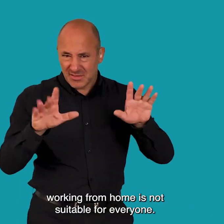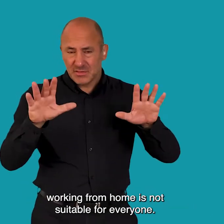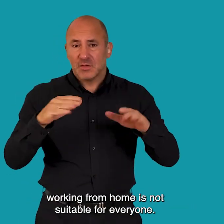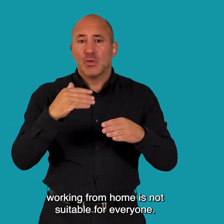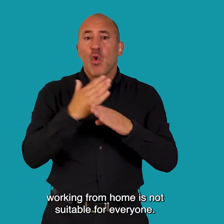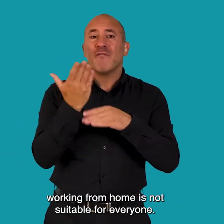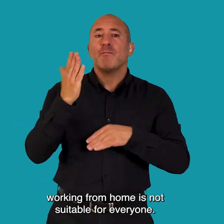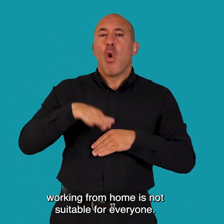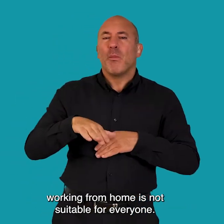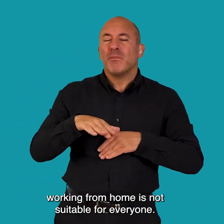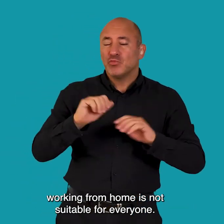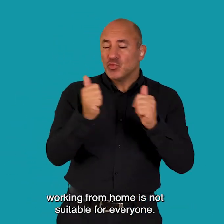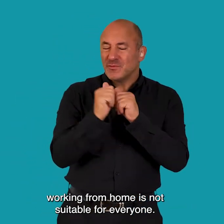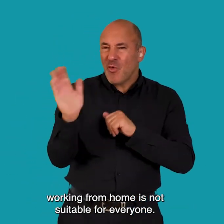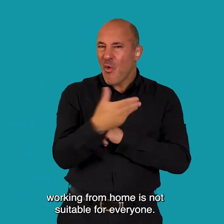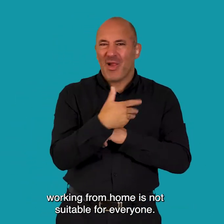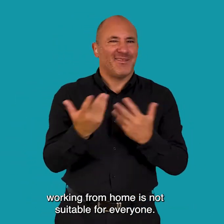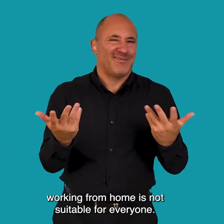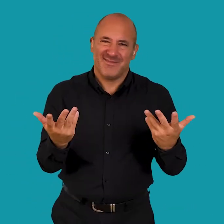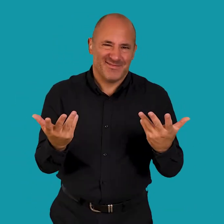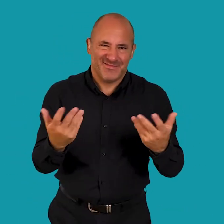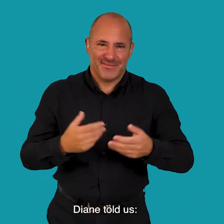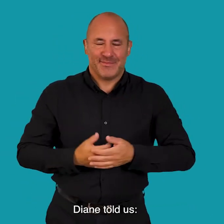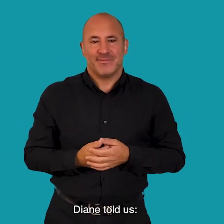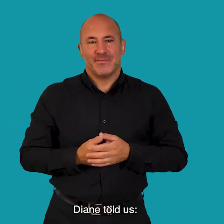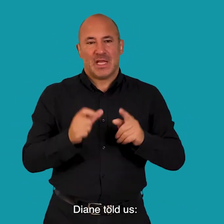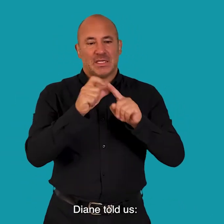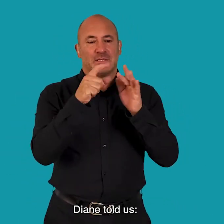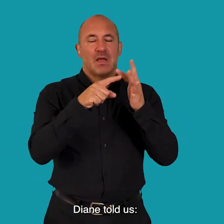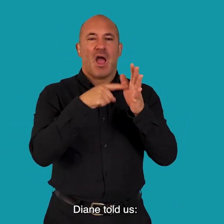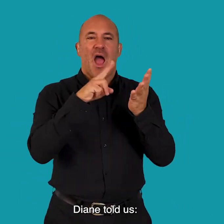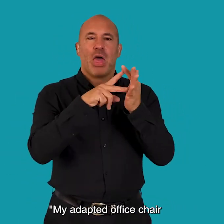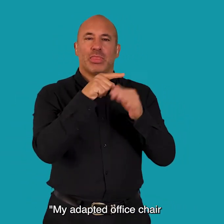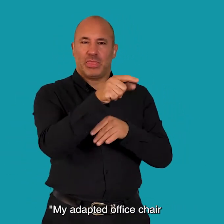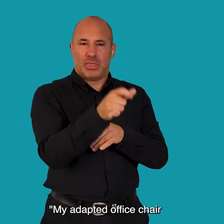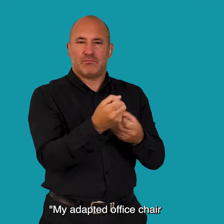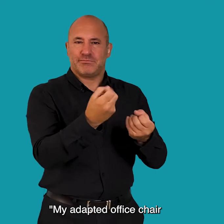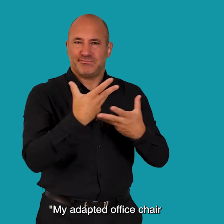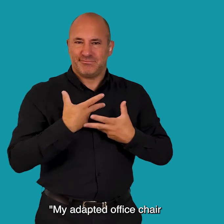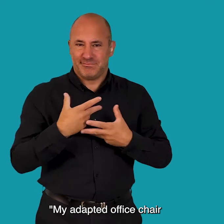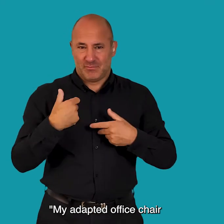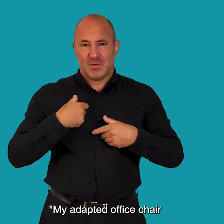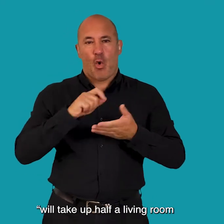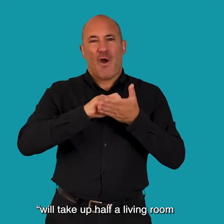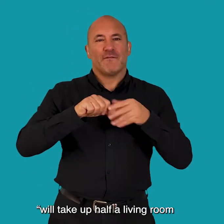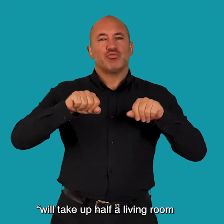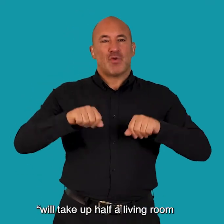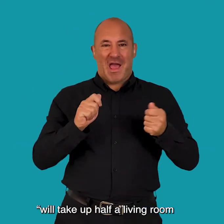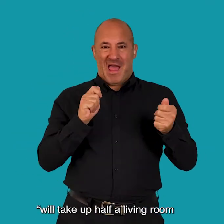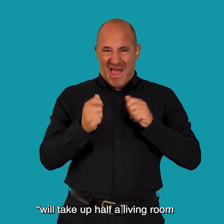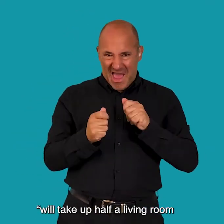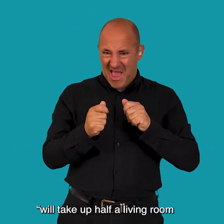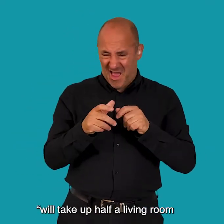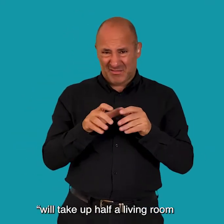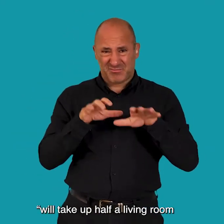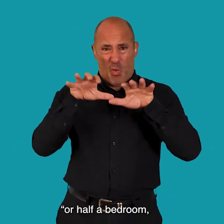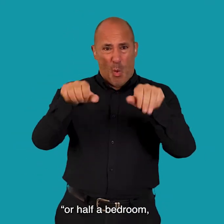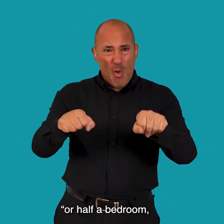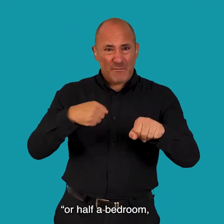working from home is not suitable for everyone. Diane told us, "My adapted office chair will take up half a living room or half a